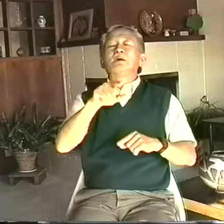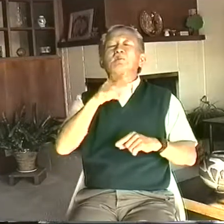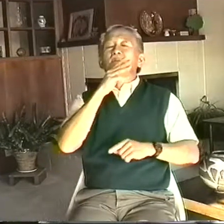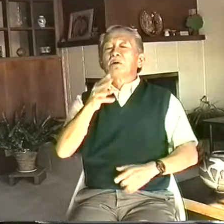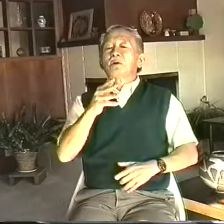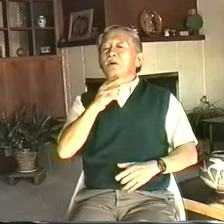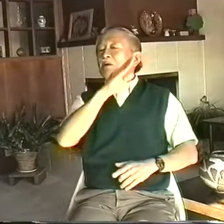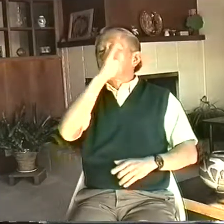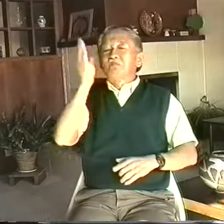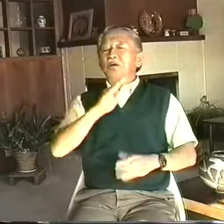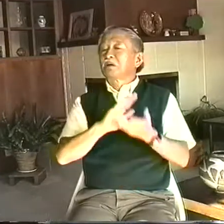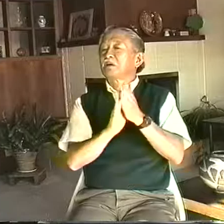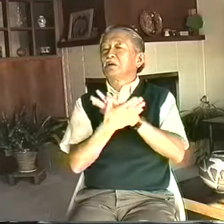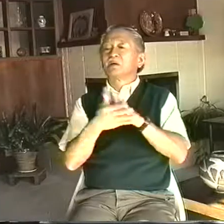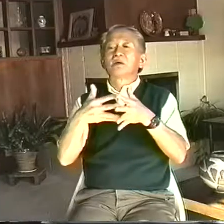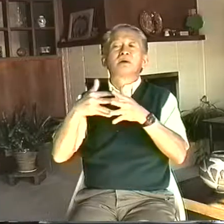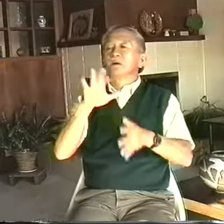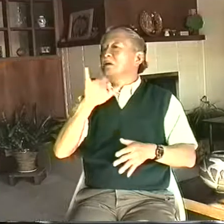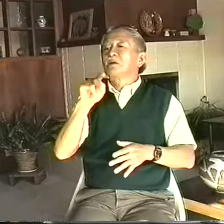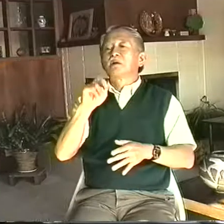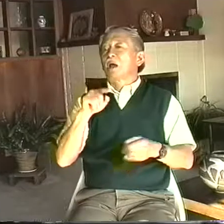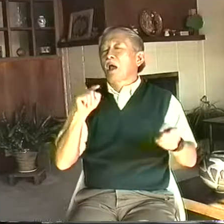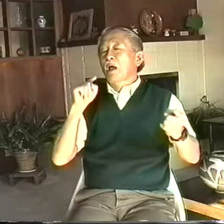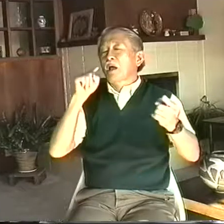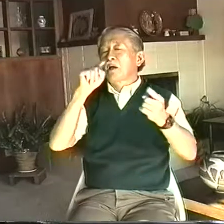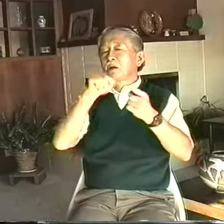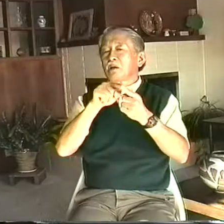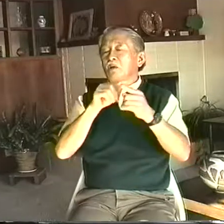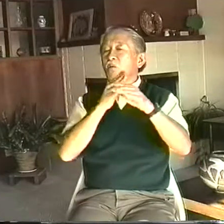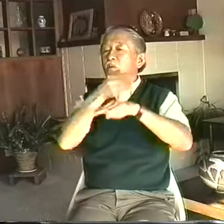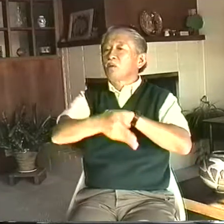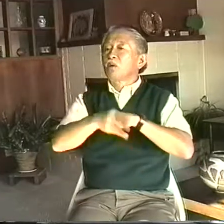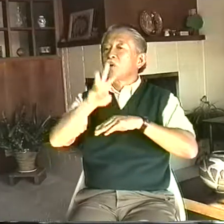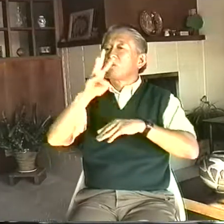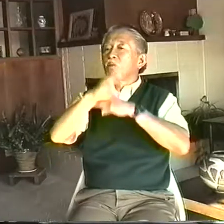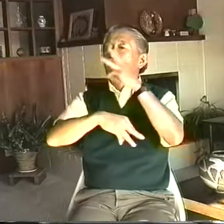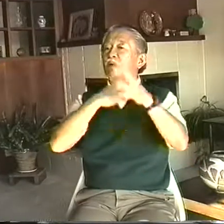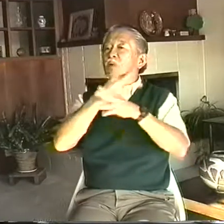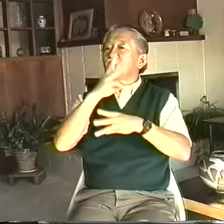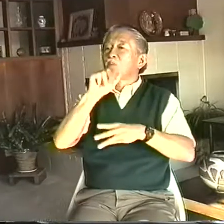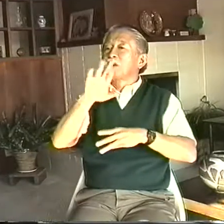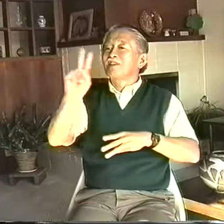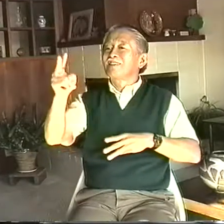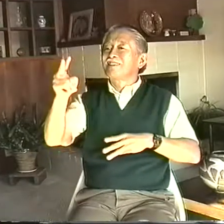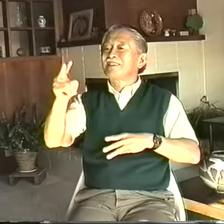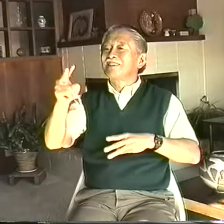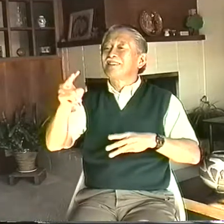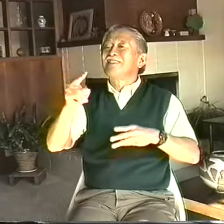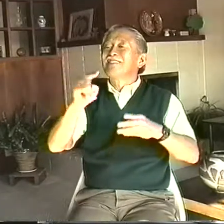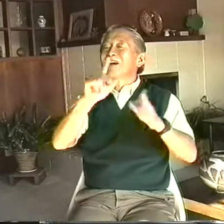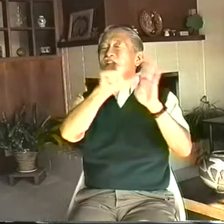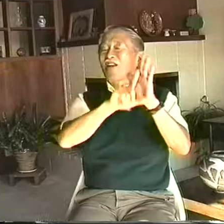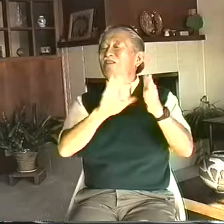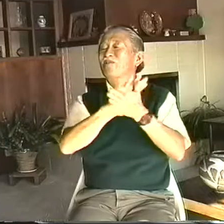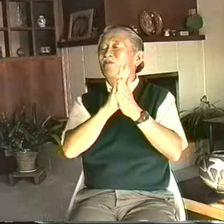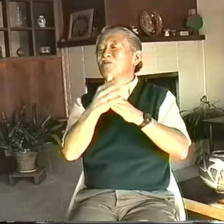My grandmother could not speak English. She spoke Japanese. And she did not become an American